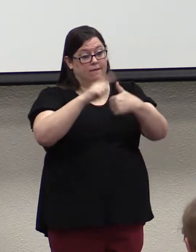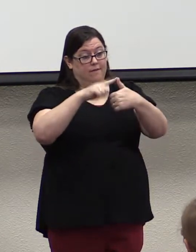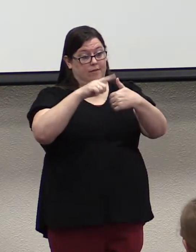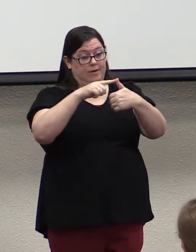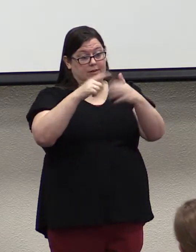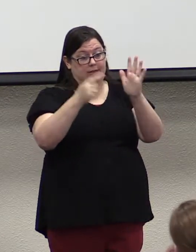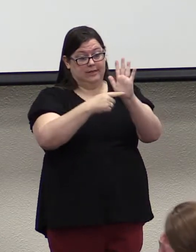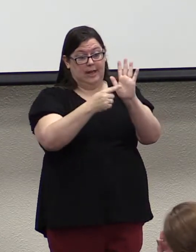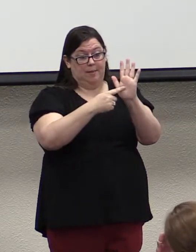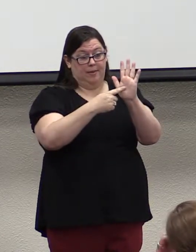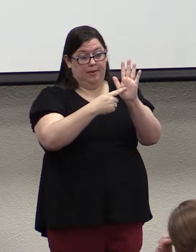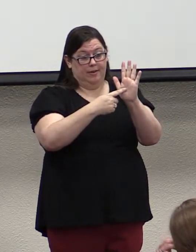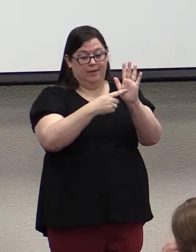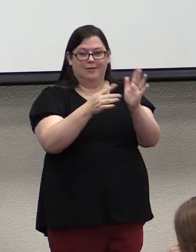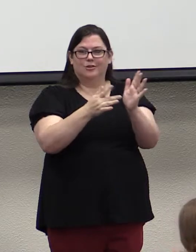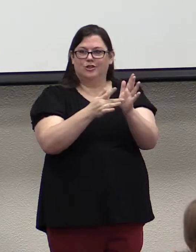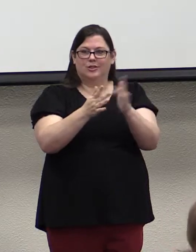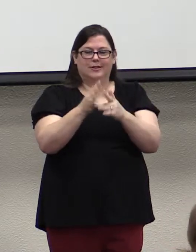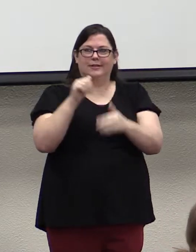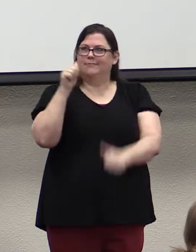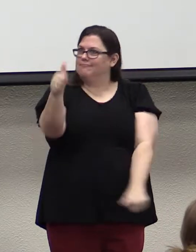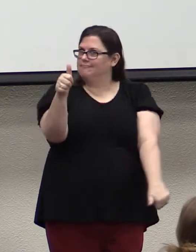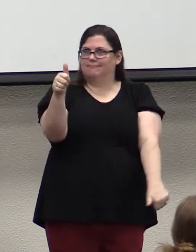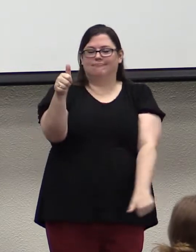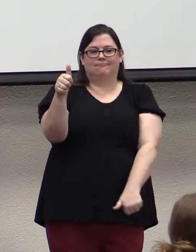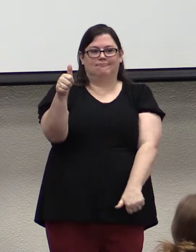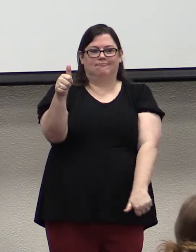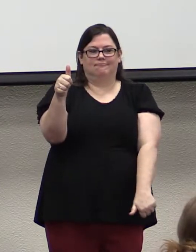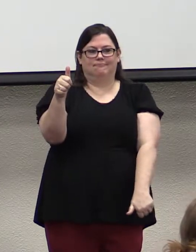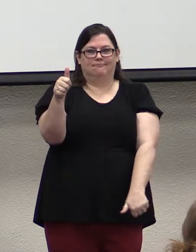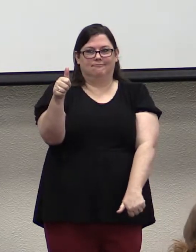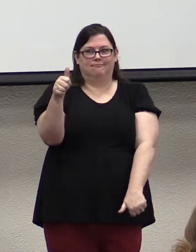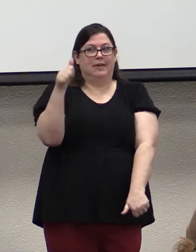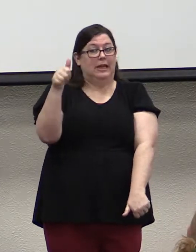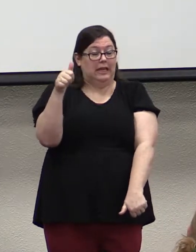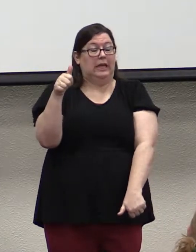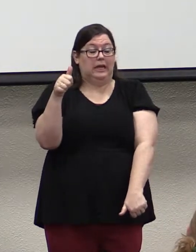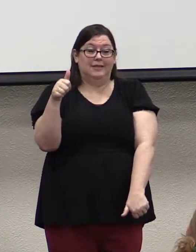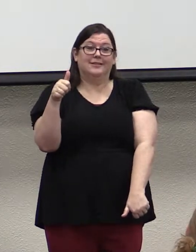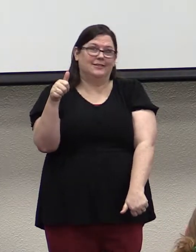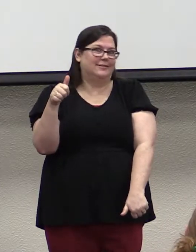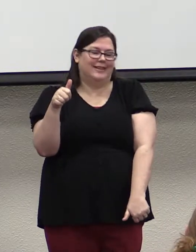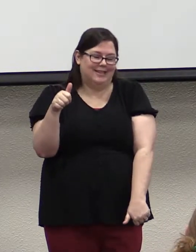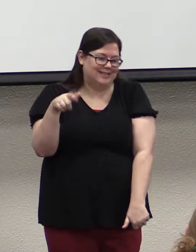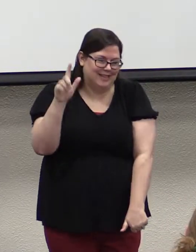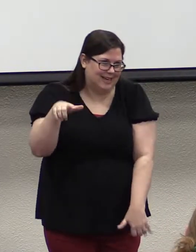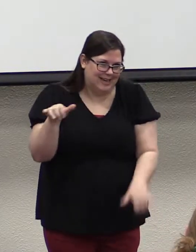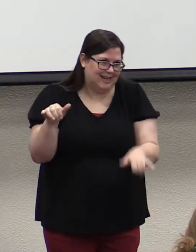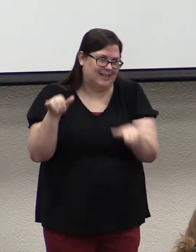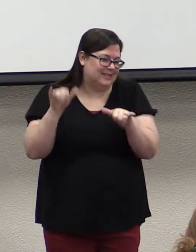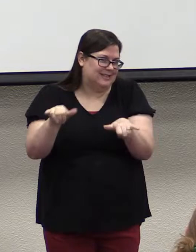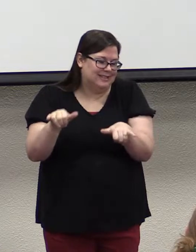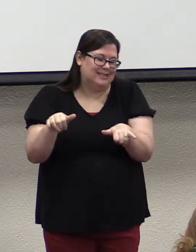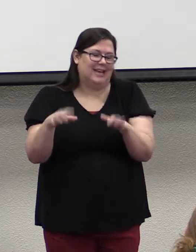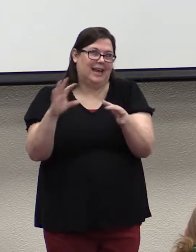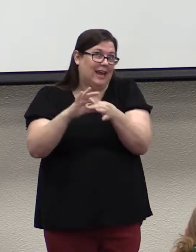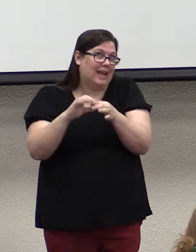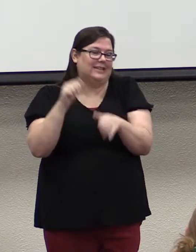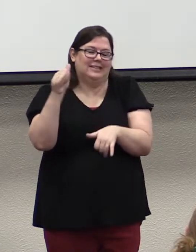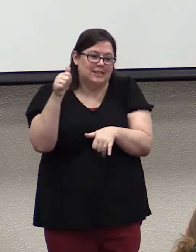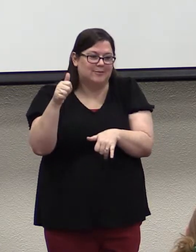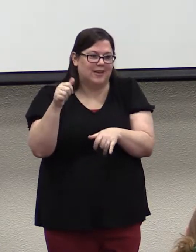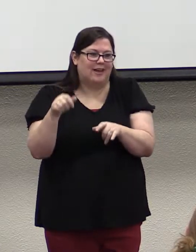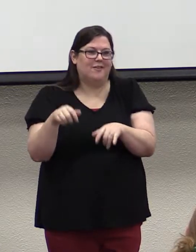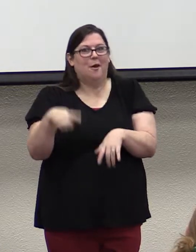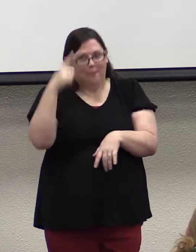that I thought of is Jesus himself. Obviously, Jesus isn't staying connected to himself because he is himself. Jesus is